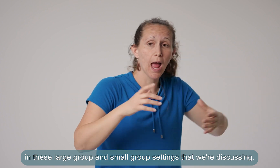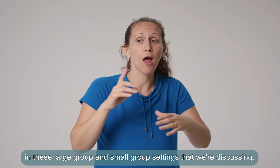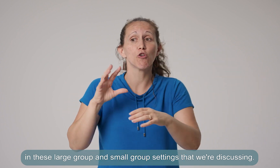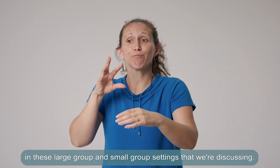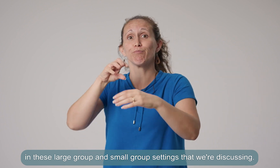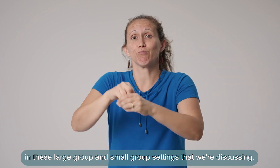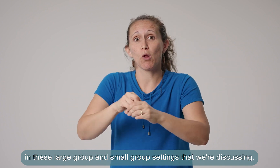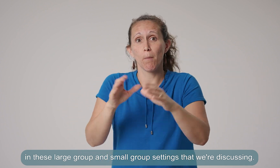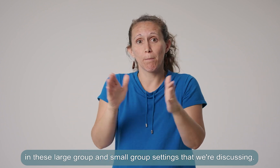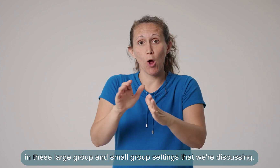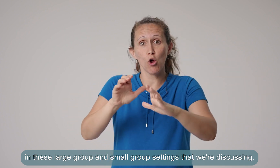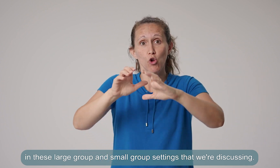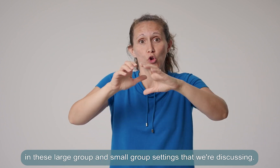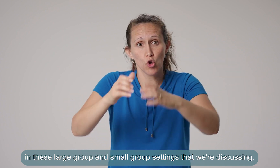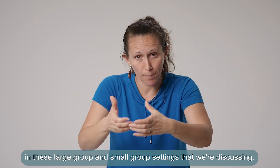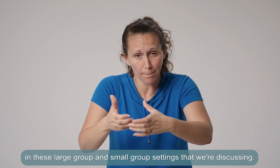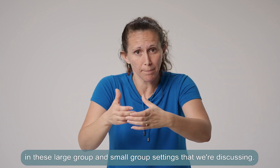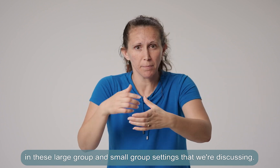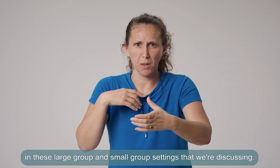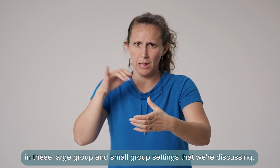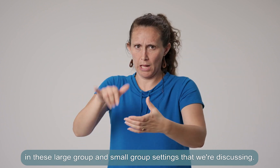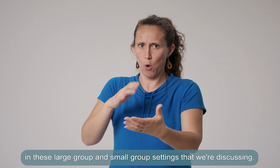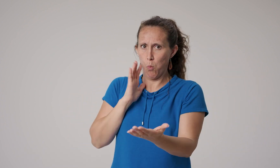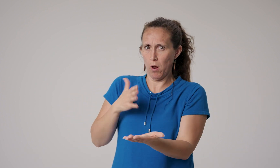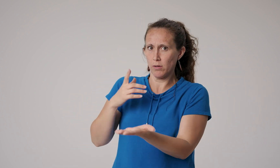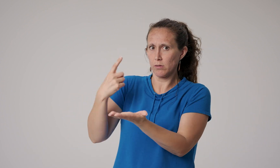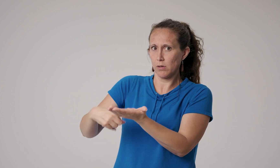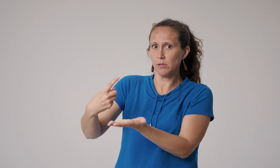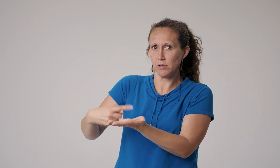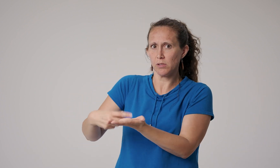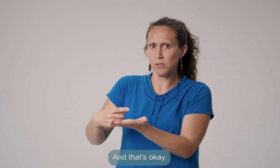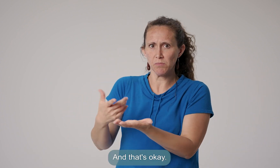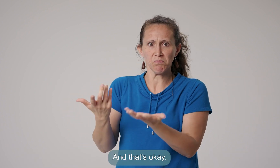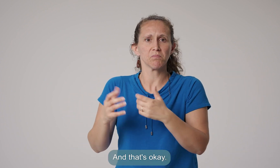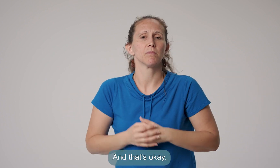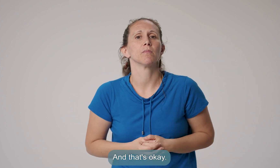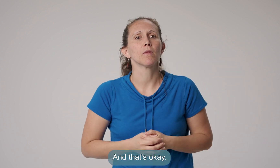large group and small group settings that we're discussing. And that's okay.